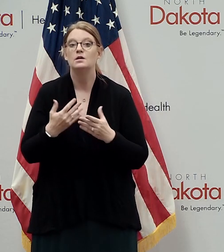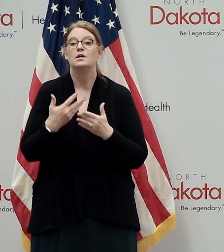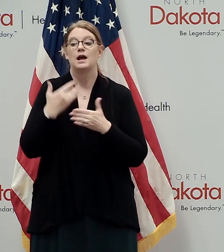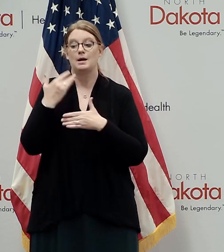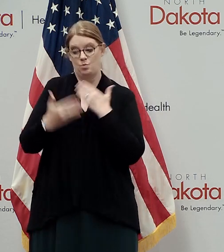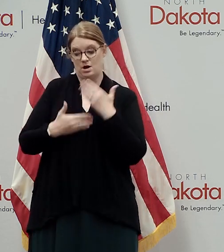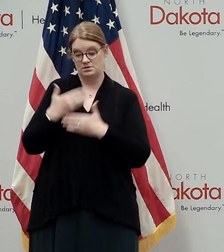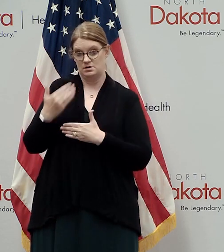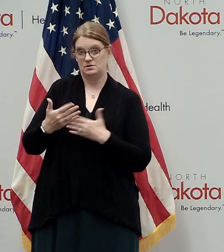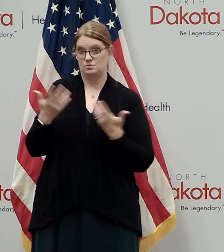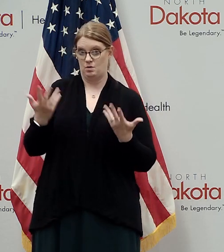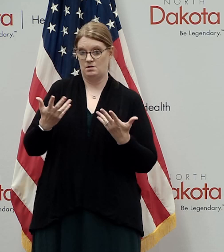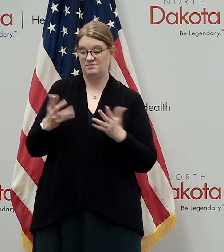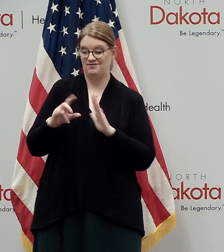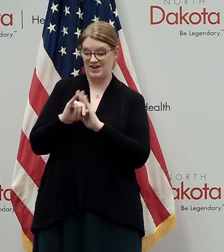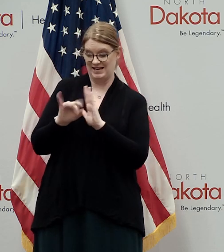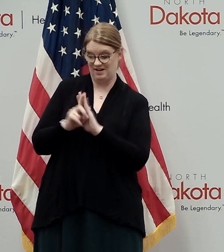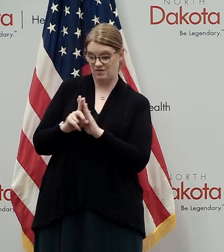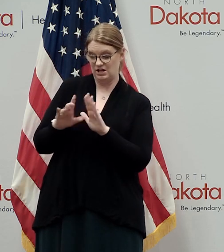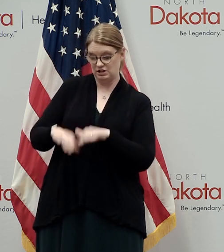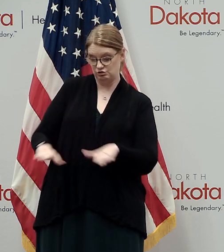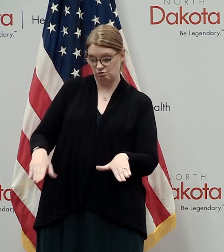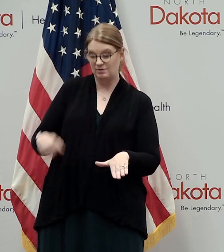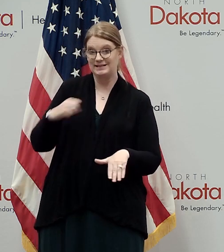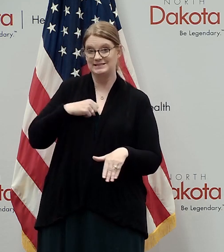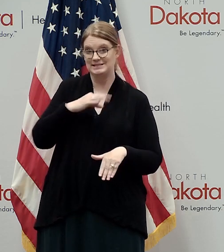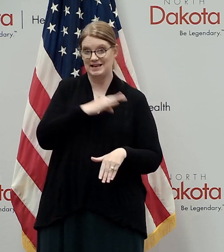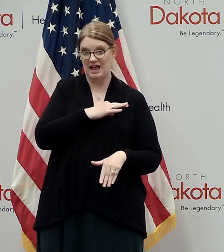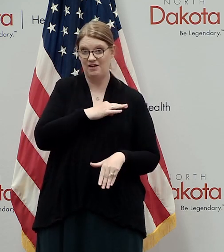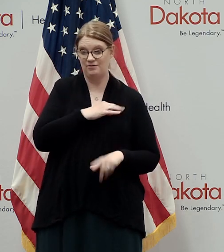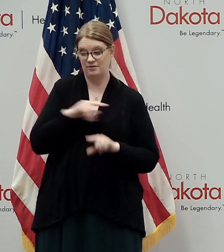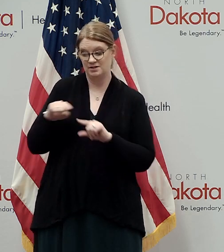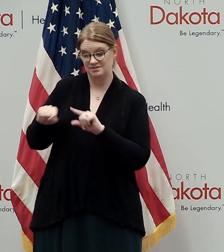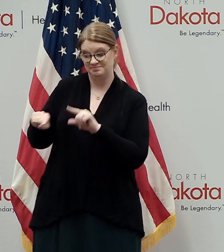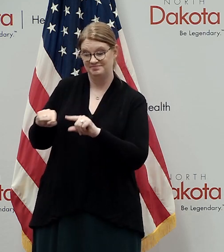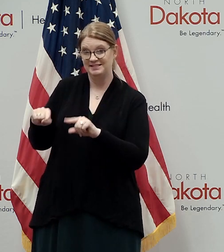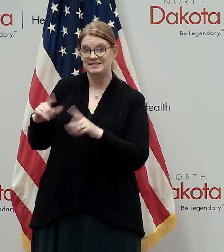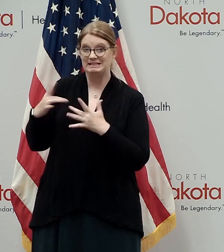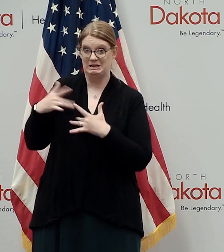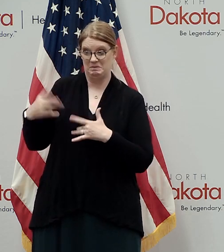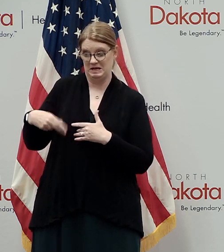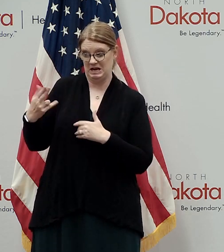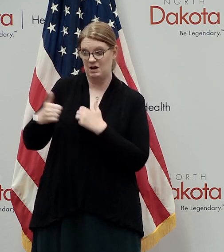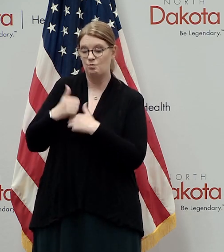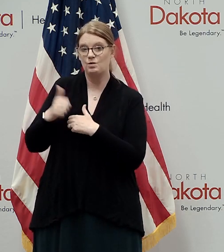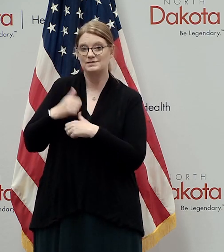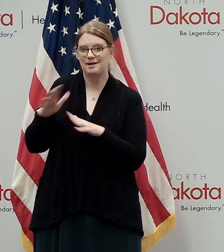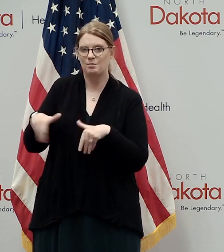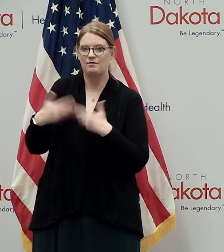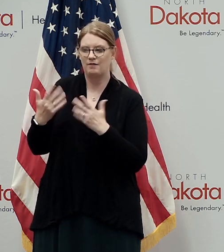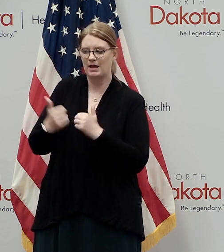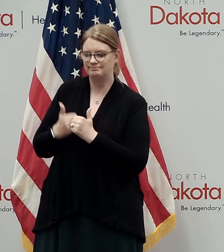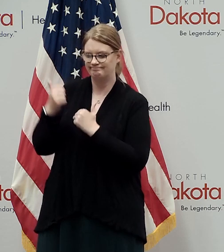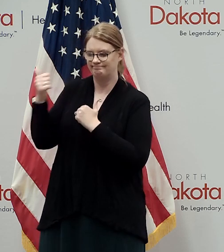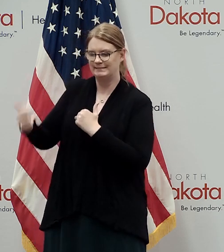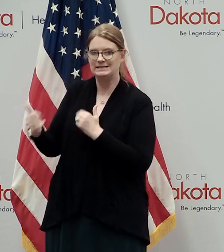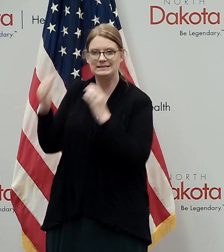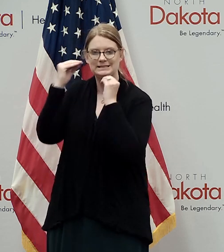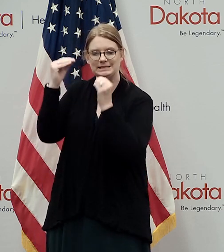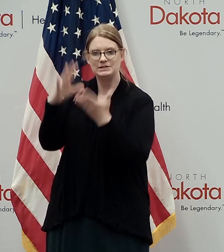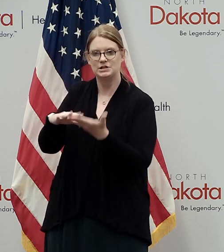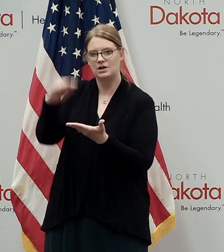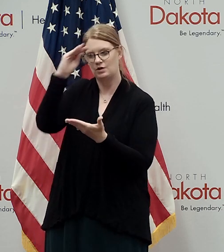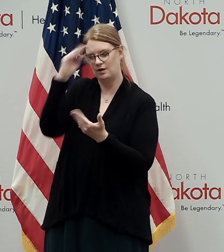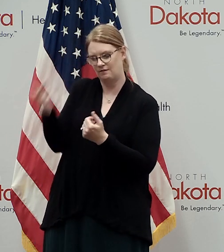for identifying our children and our staff that are at higher risk and provide opportunities for online distance teaching and learning